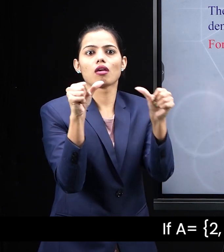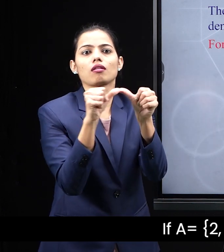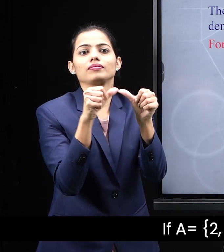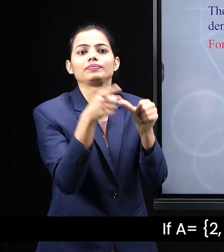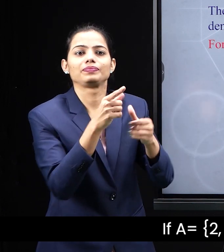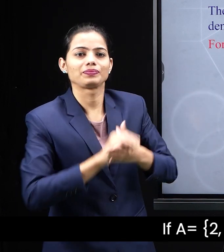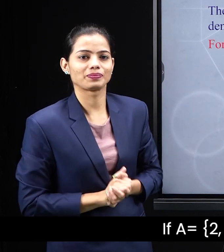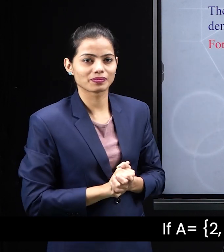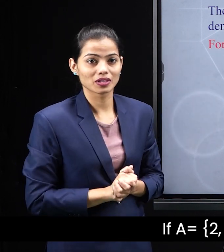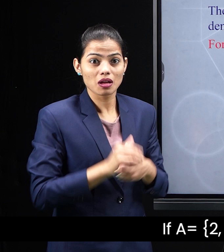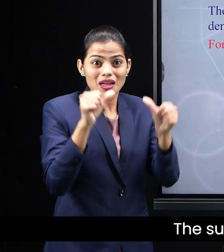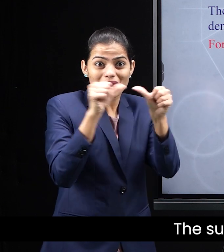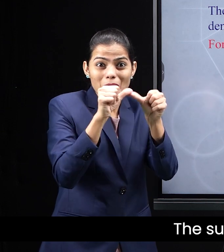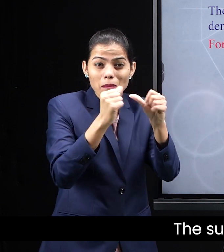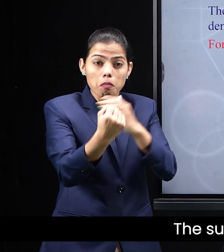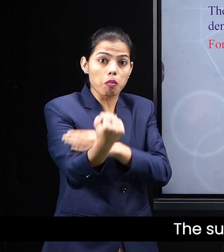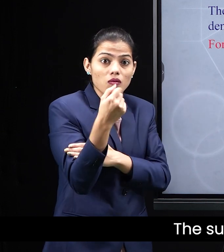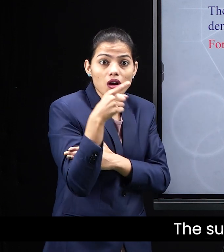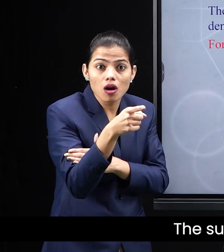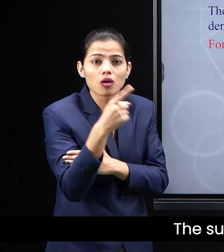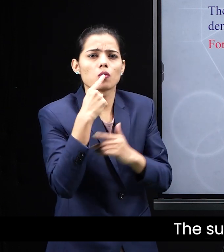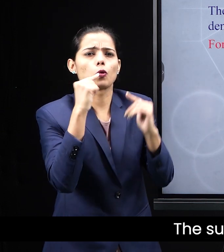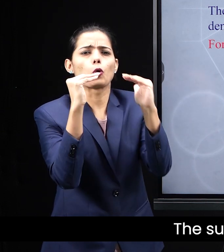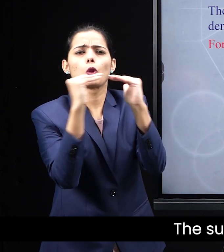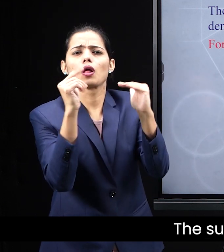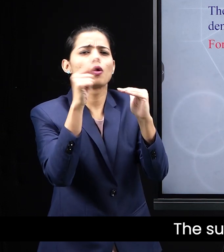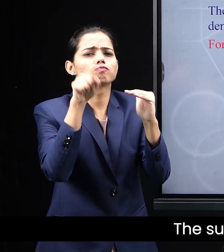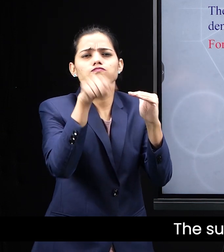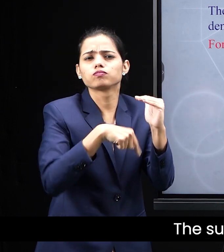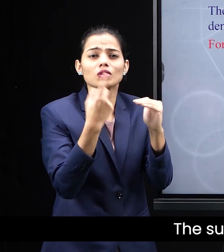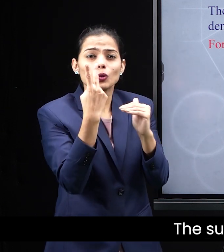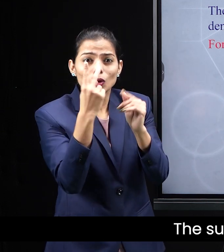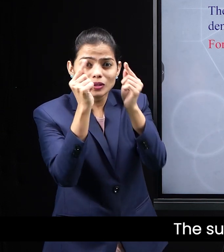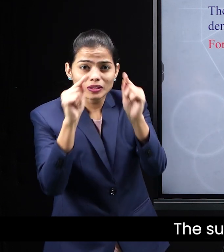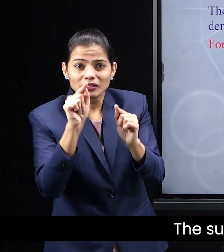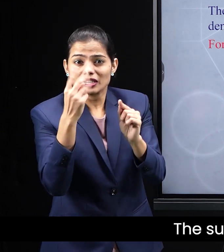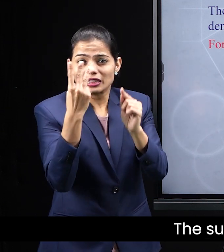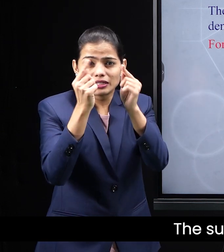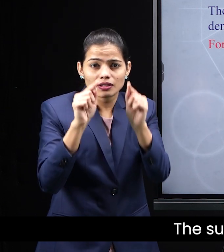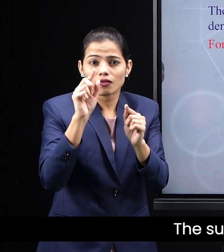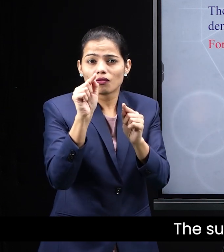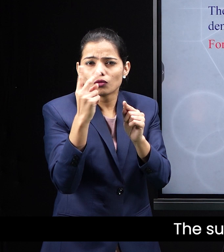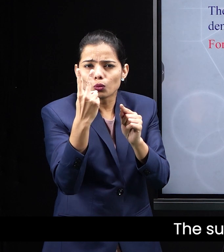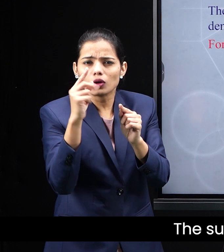A. The subset of A are null 2, 3,